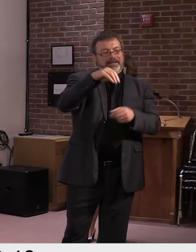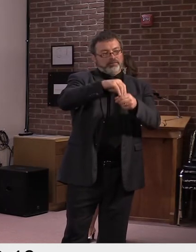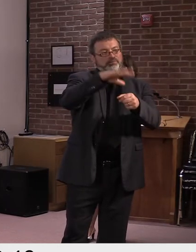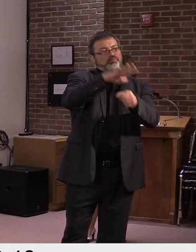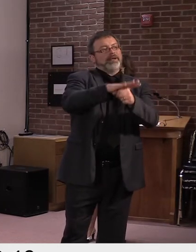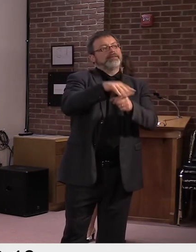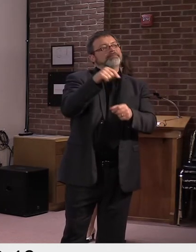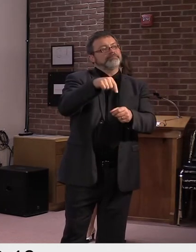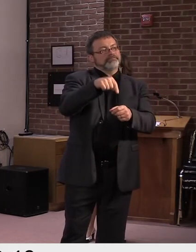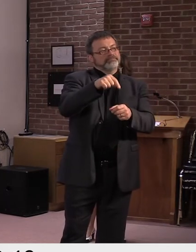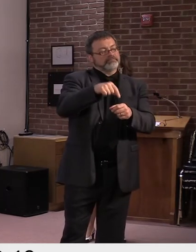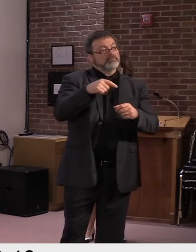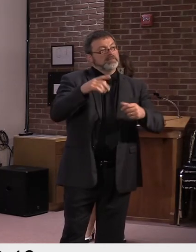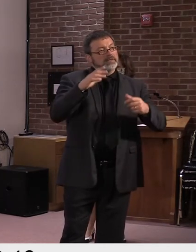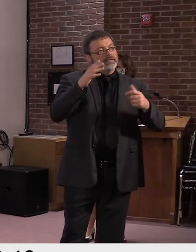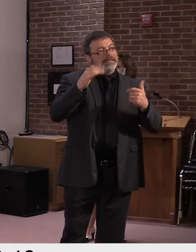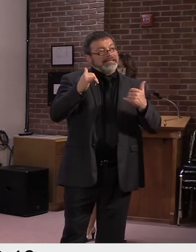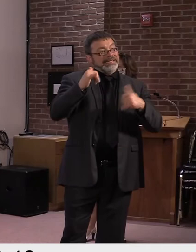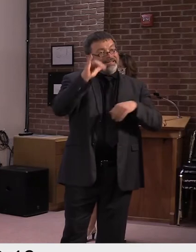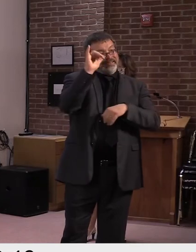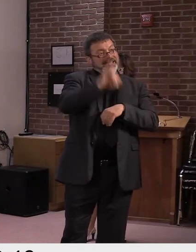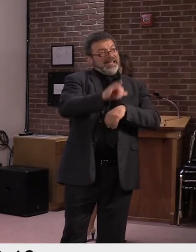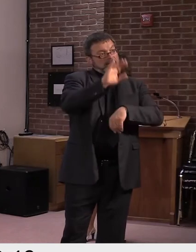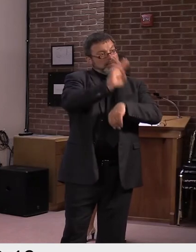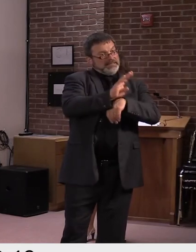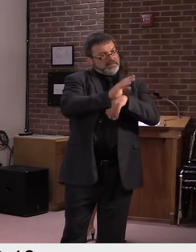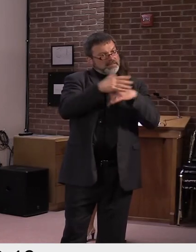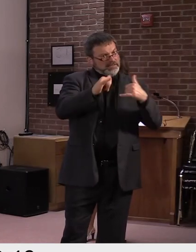the state's guidelines before this all took place?